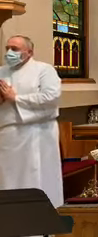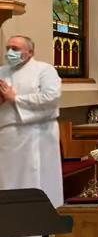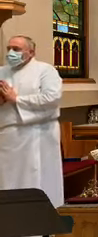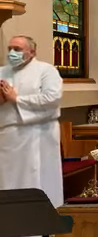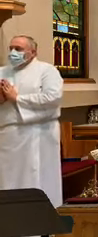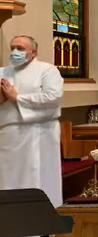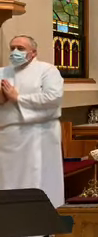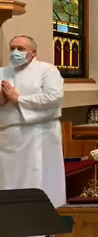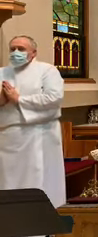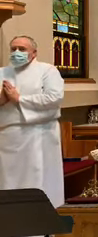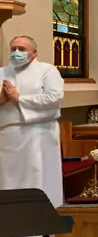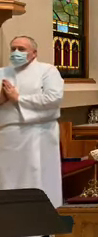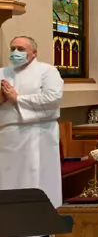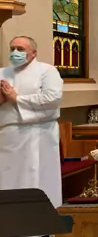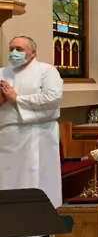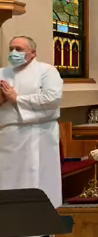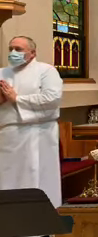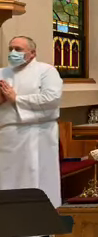The body of Christ.